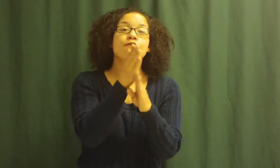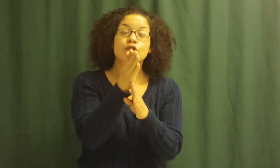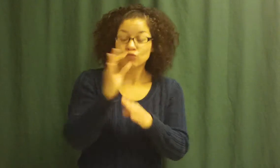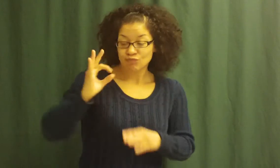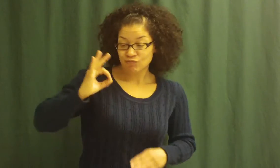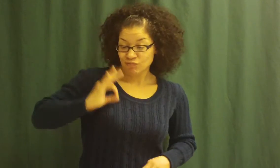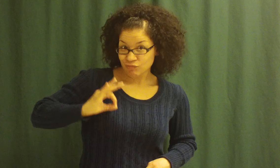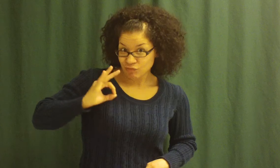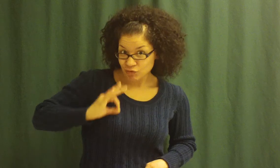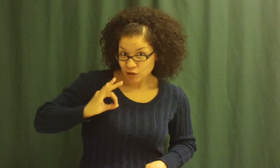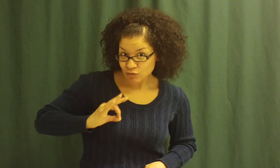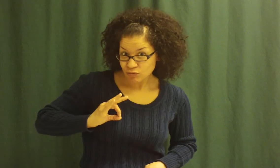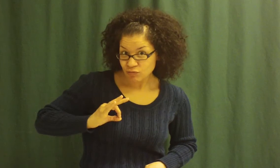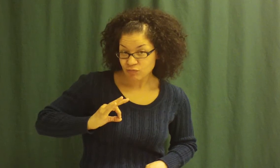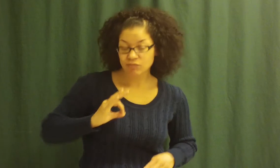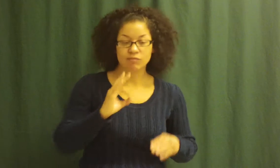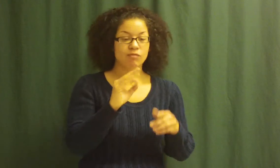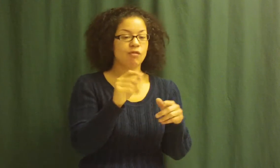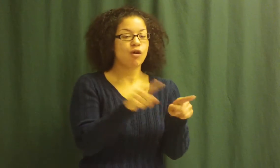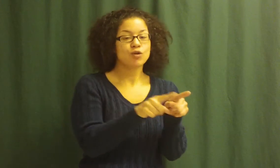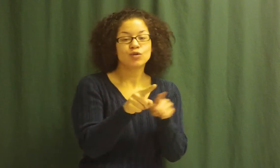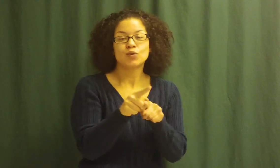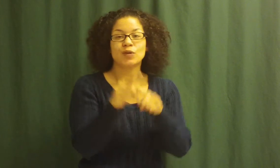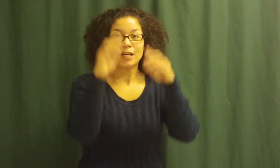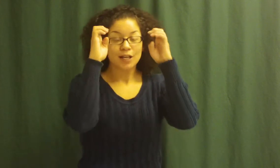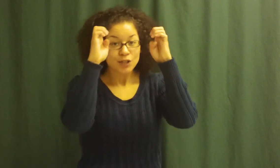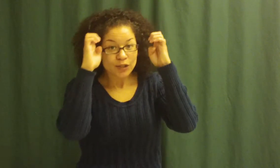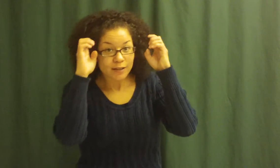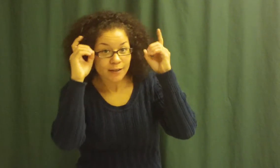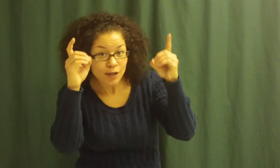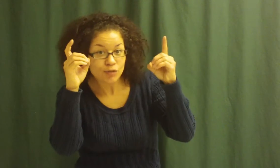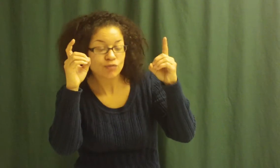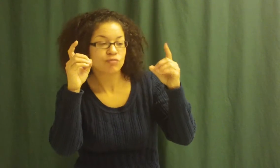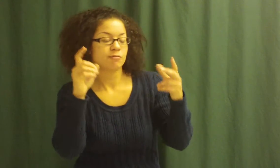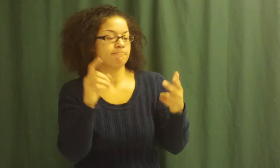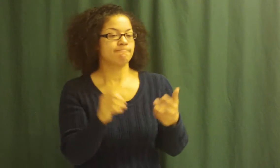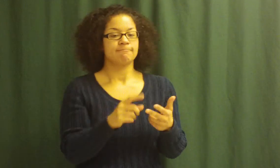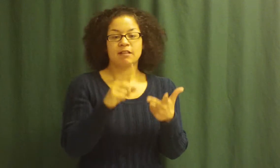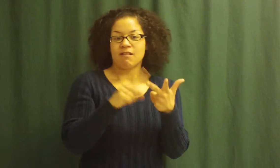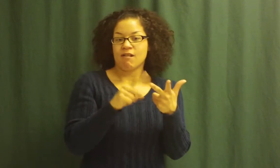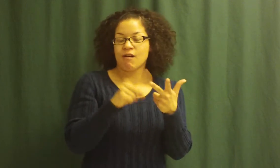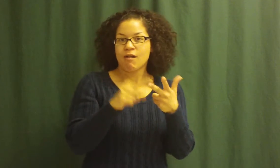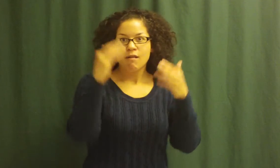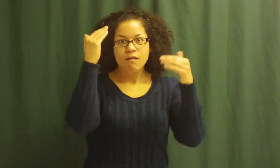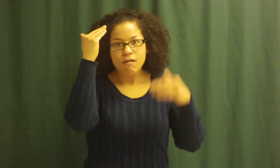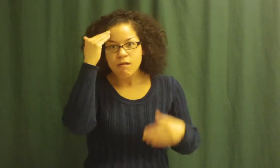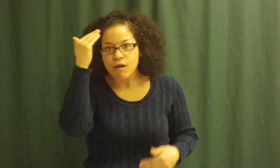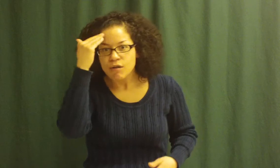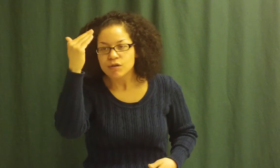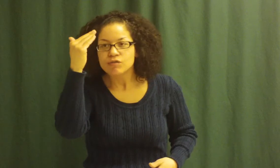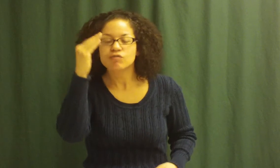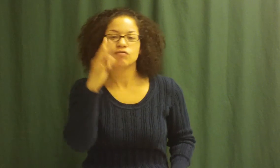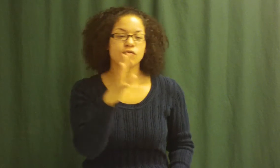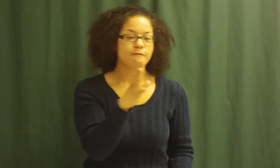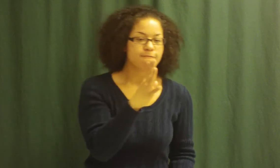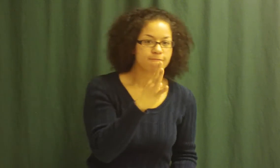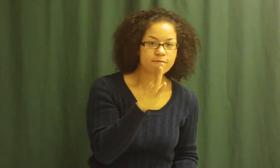education, knowledge, and verbal and social skills necessary